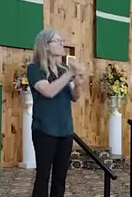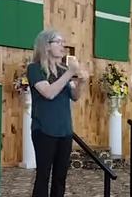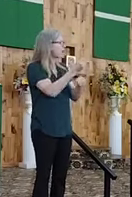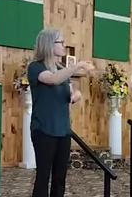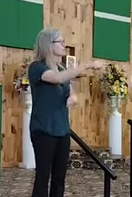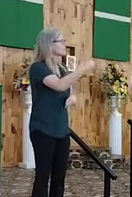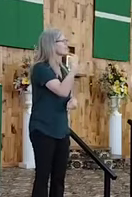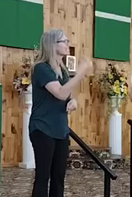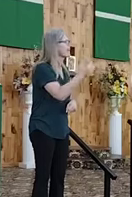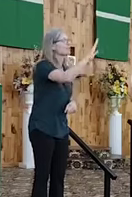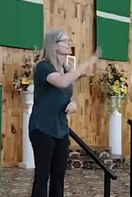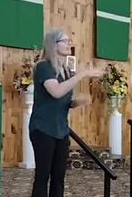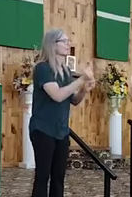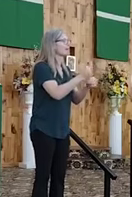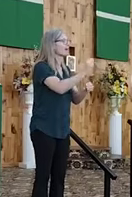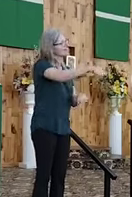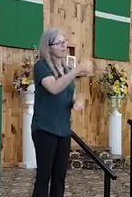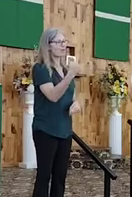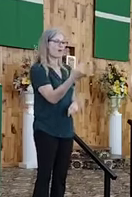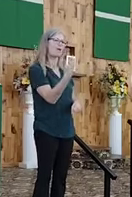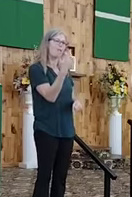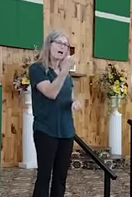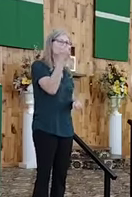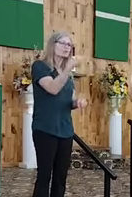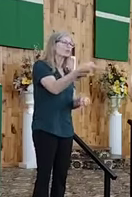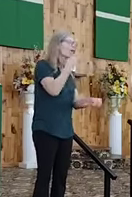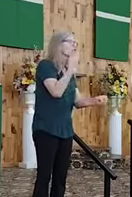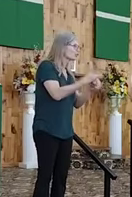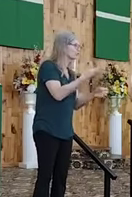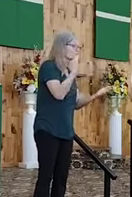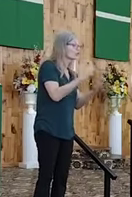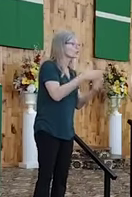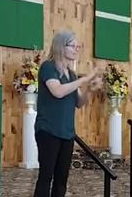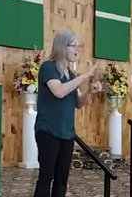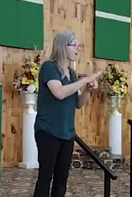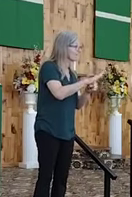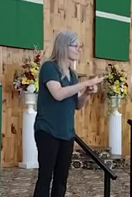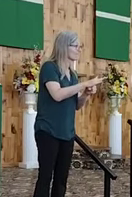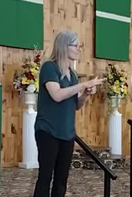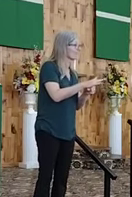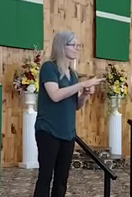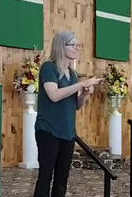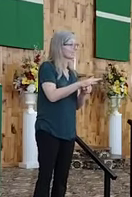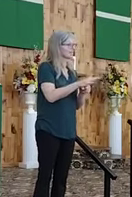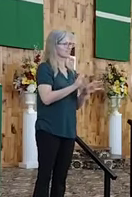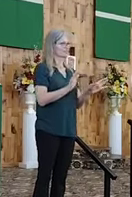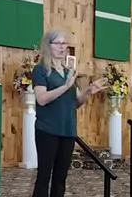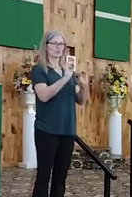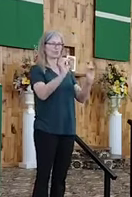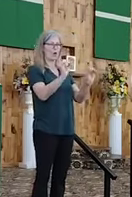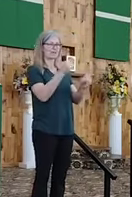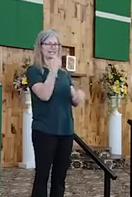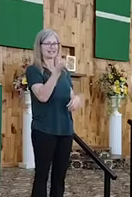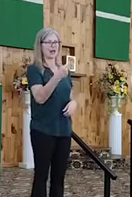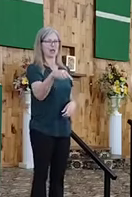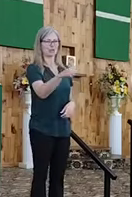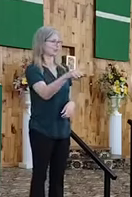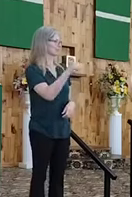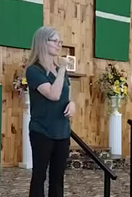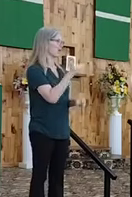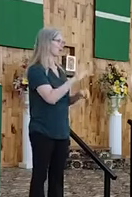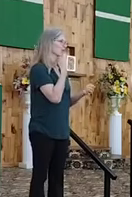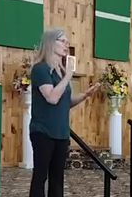one. So I'm good enough. And I allow no one to say, I'm not good enough. I'm very good. Because not